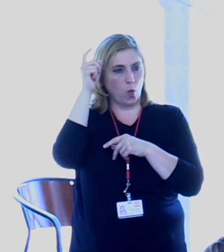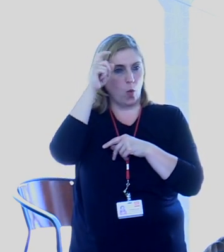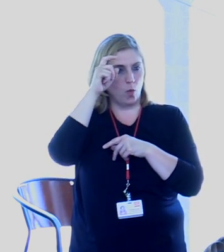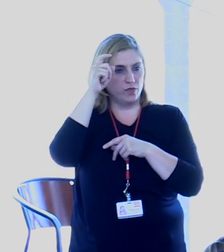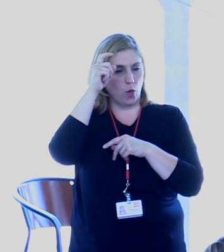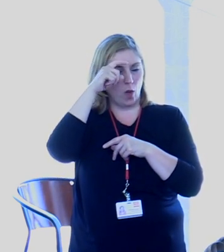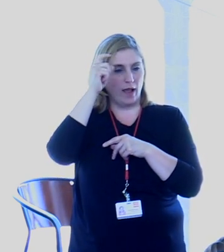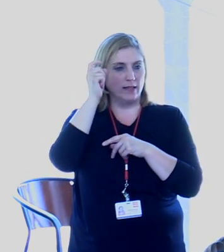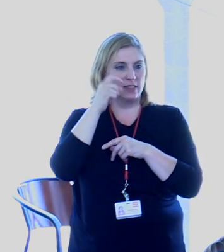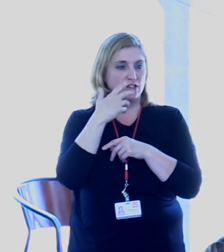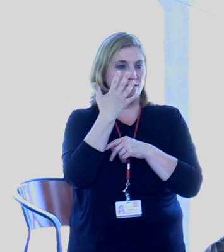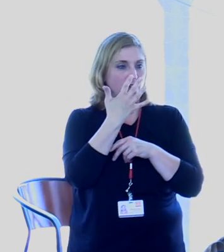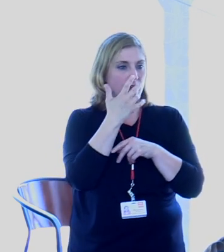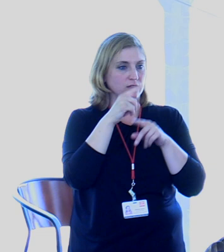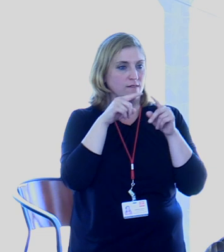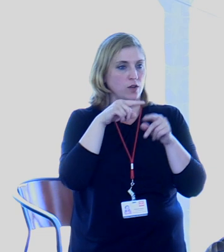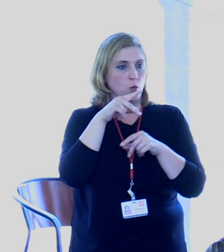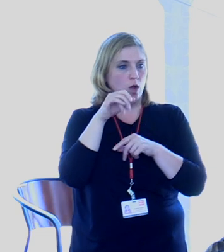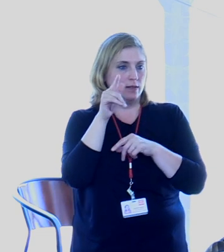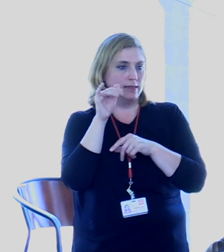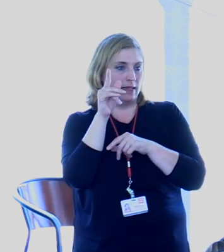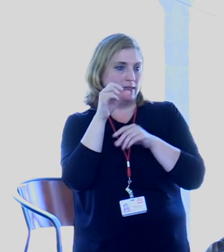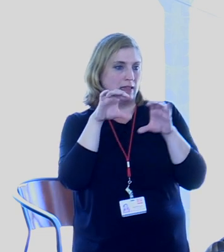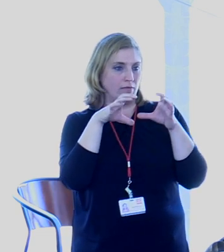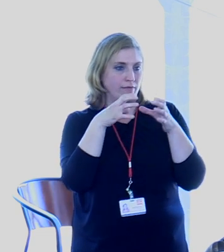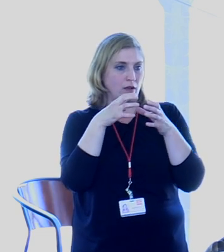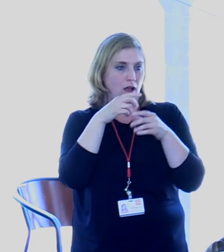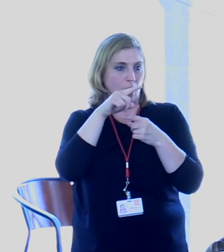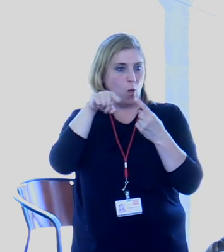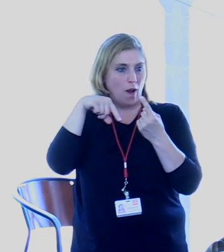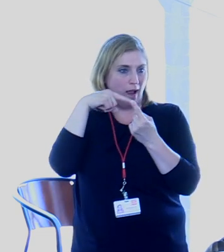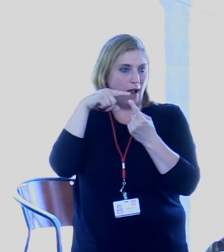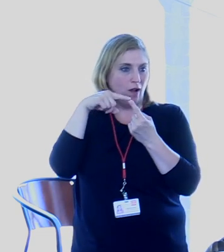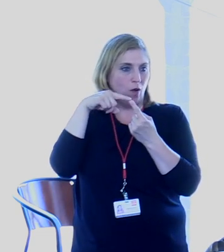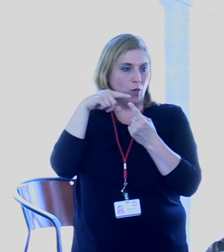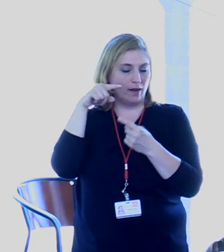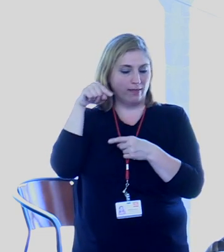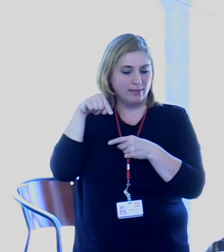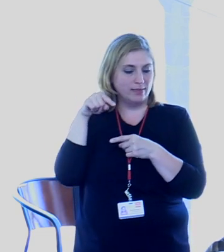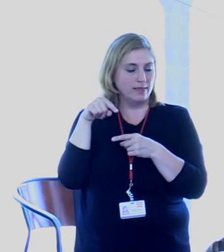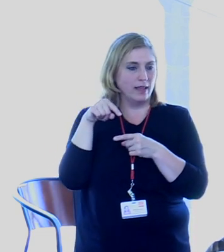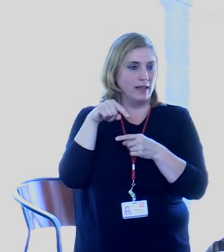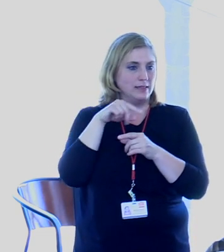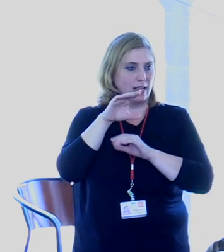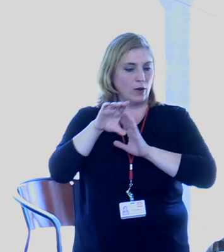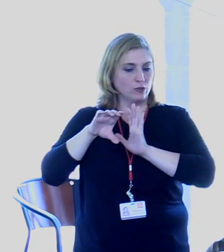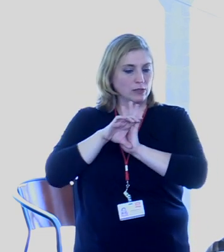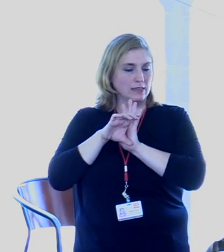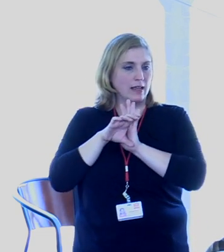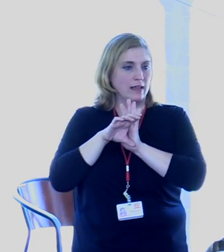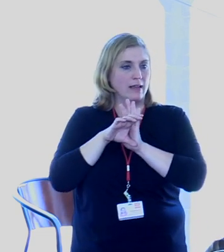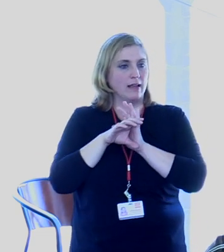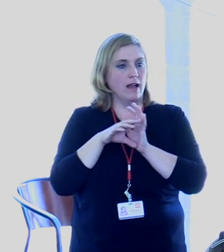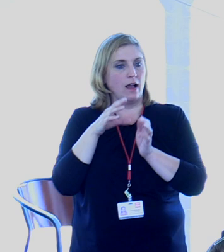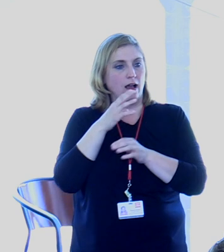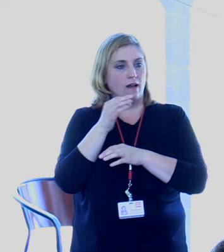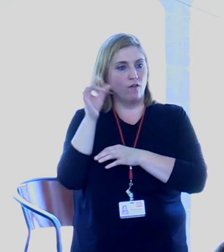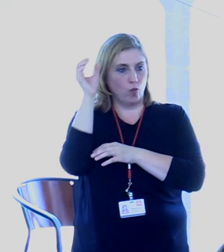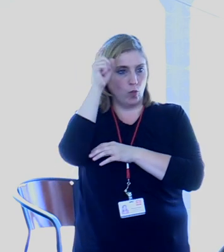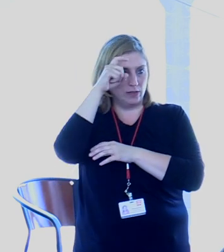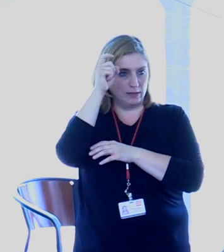five qualities that cluster around this characteristic, this possession of